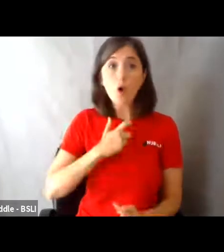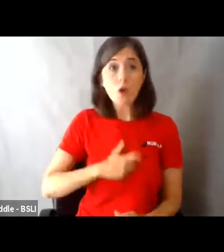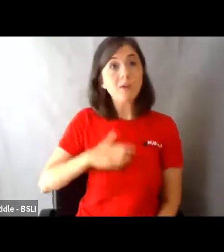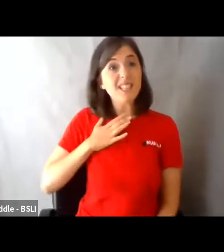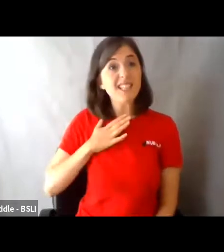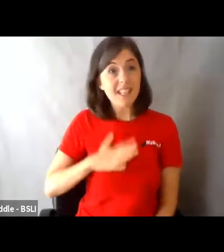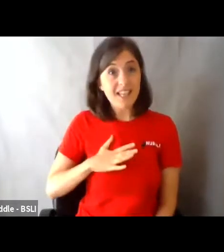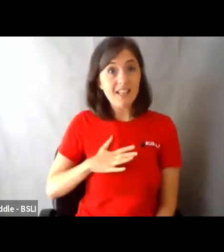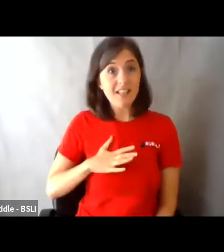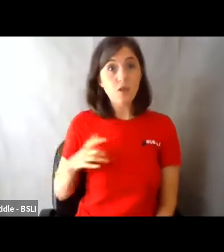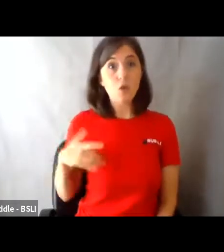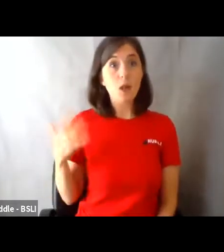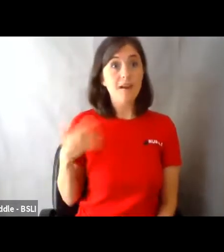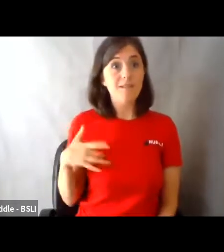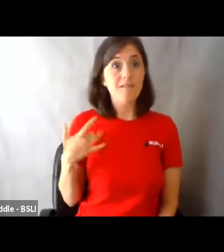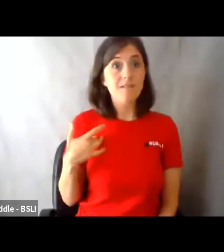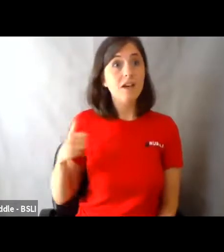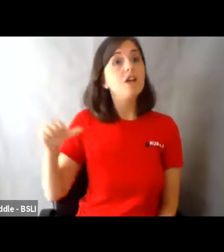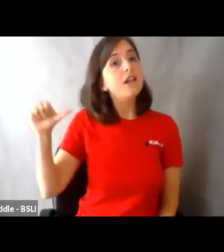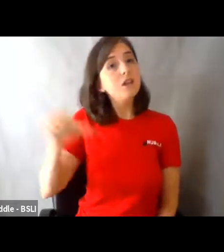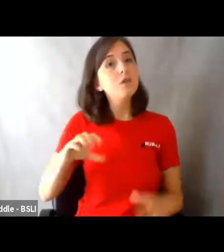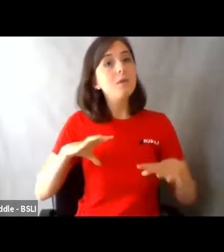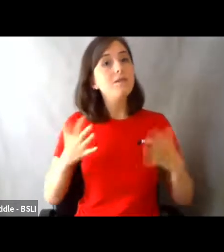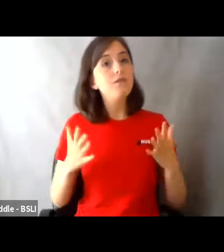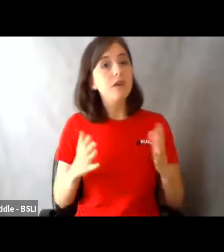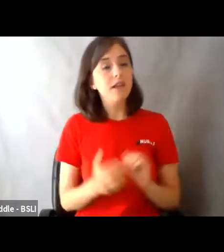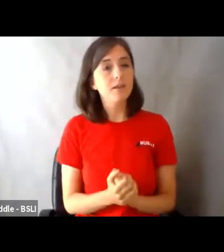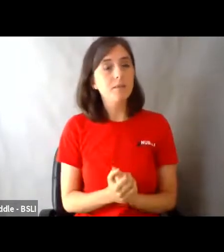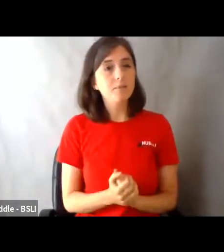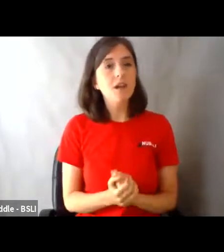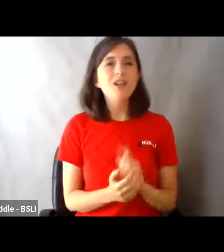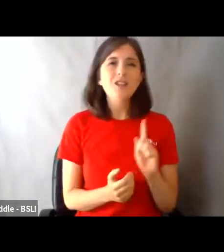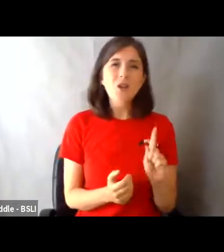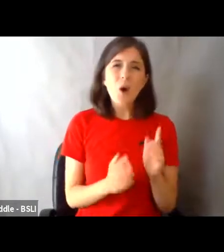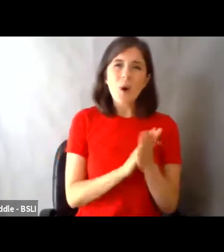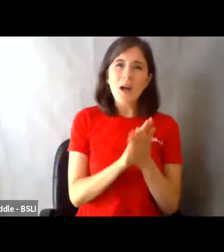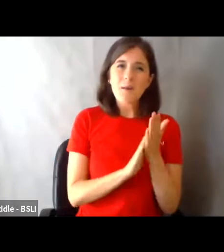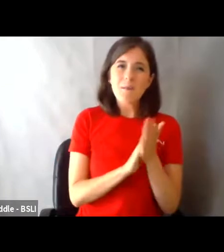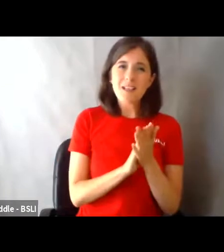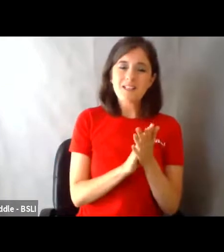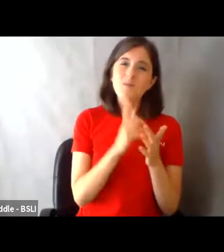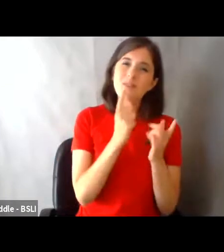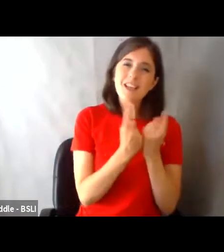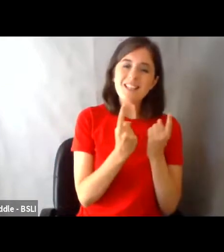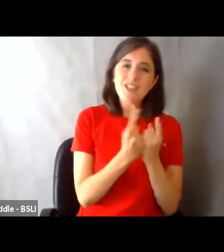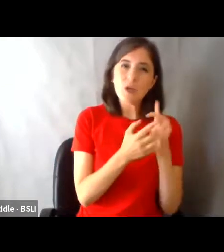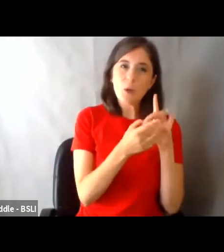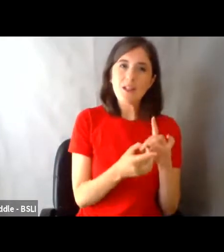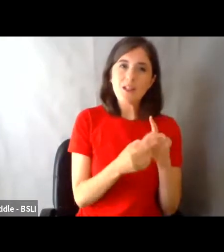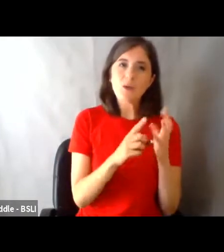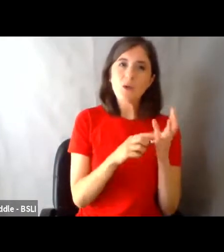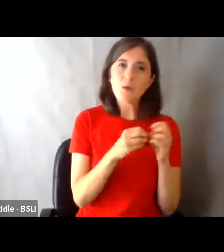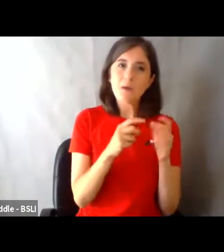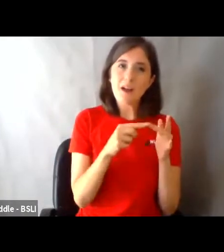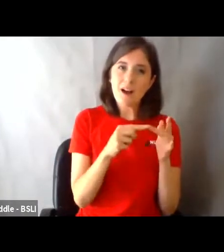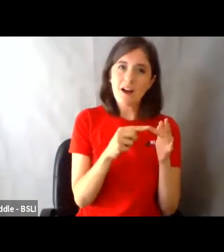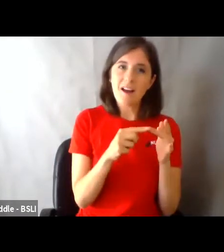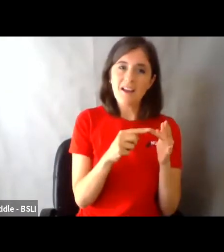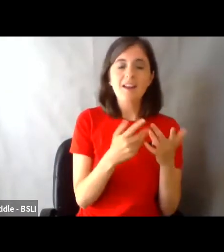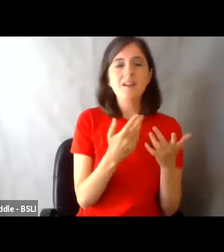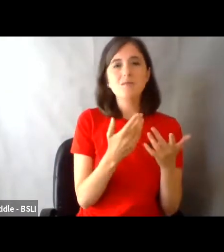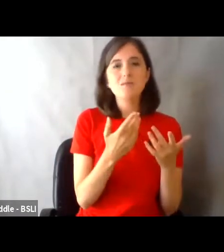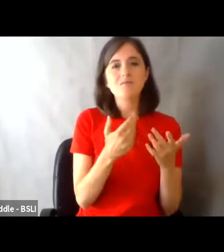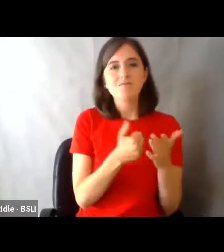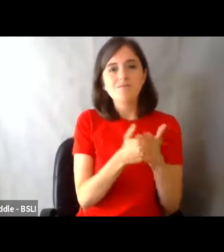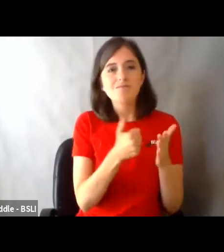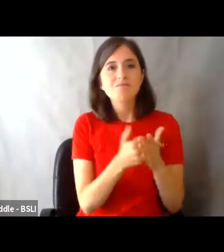things should be free. Now, the issue I have with universal basic income, one of the issues I have and the one that I talk about most frequently,